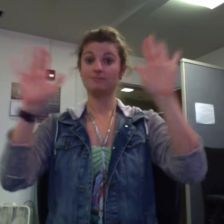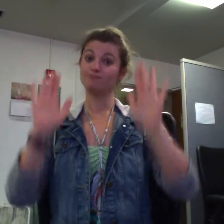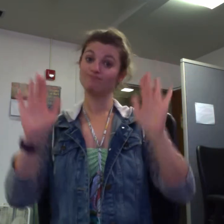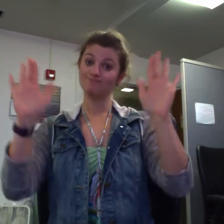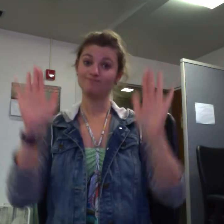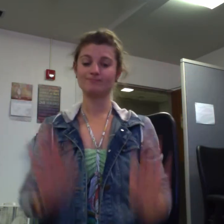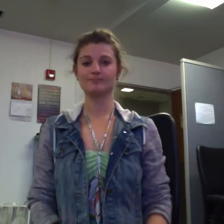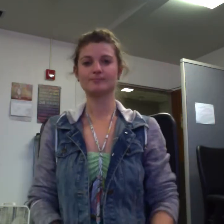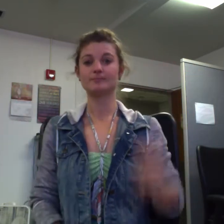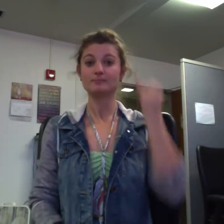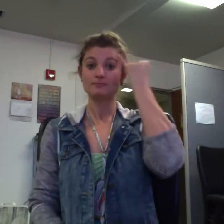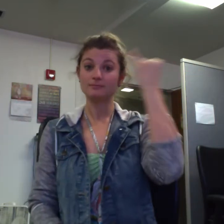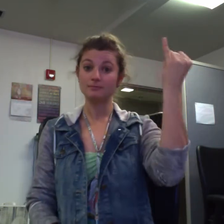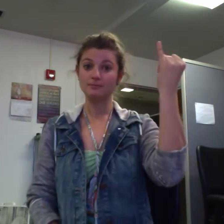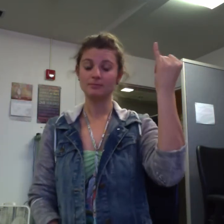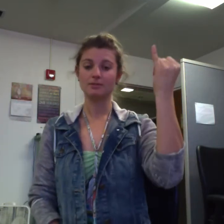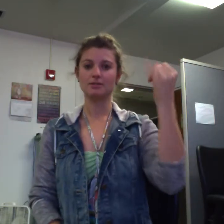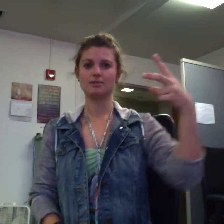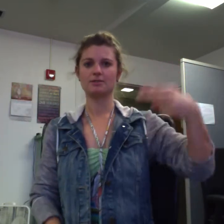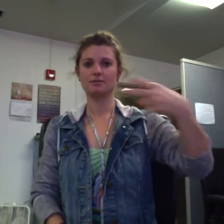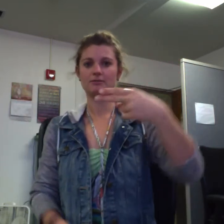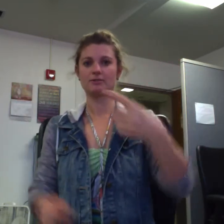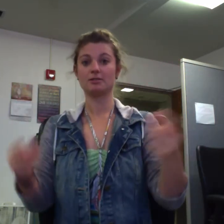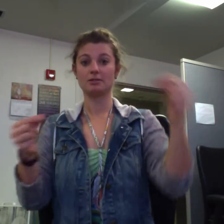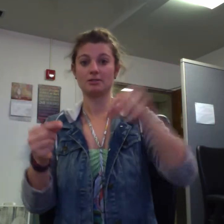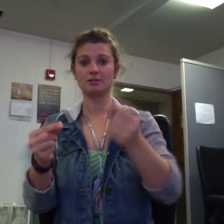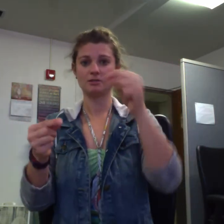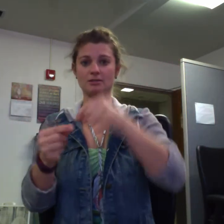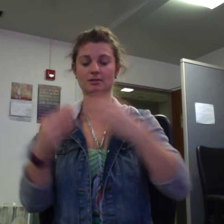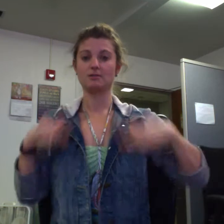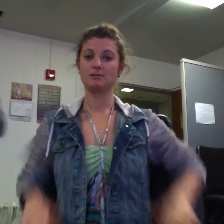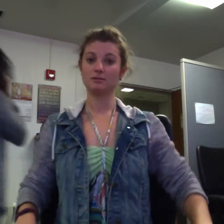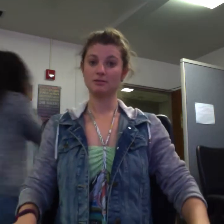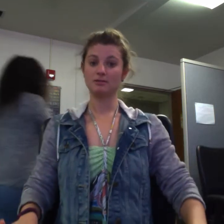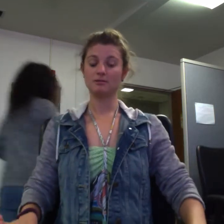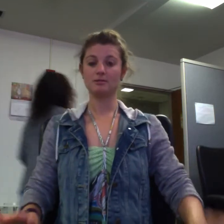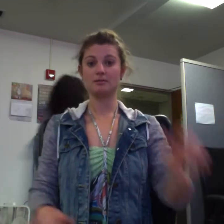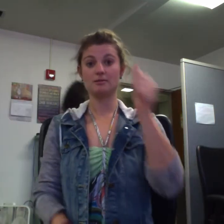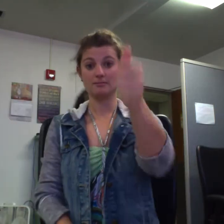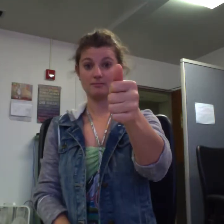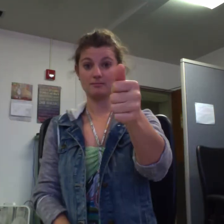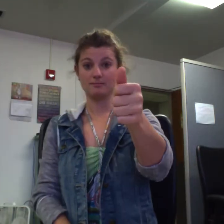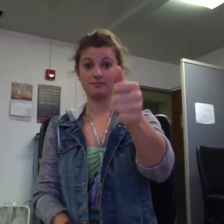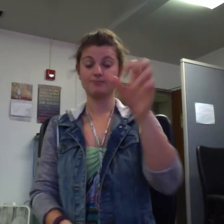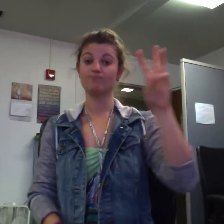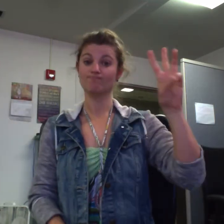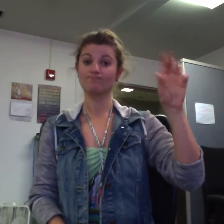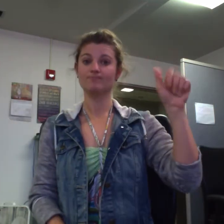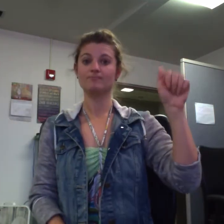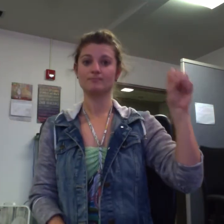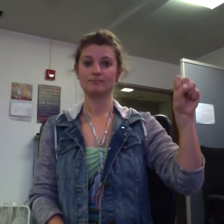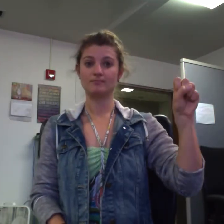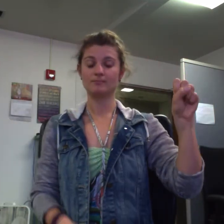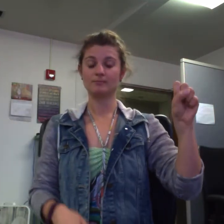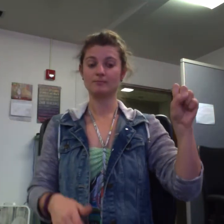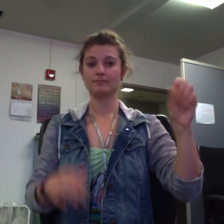The idea of cutting and sewing a dress by herself was novel and exciting. So good